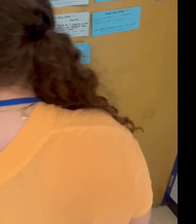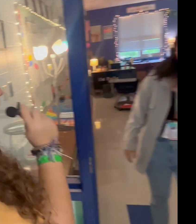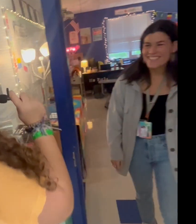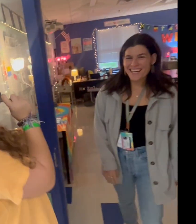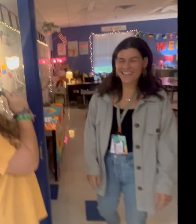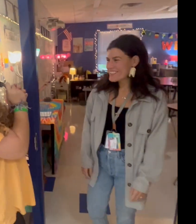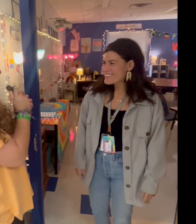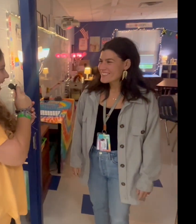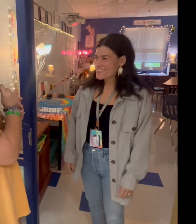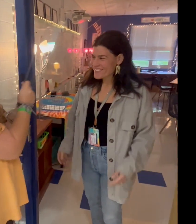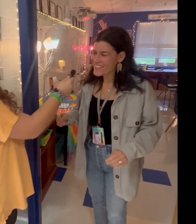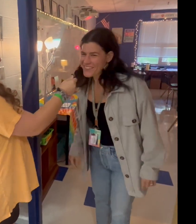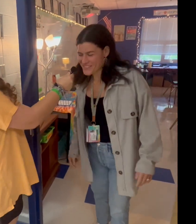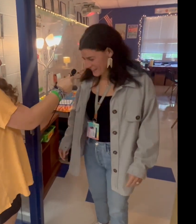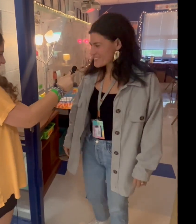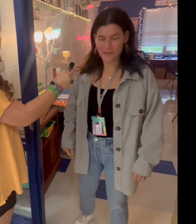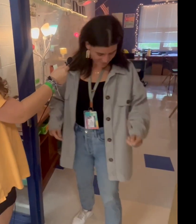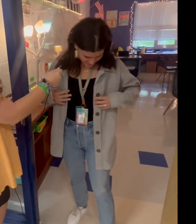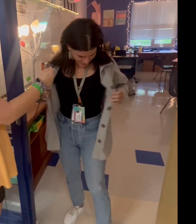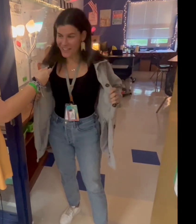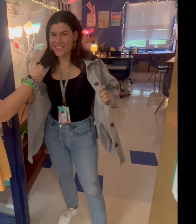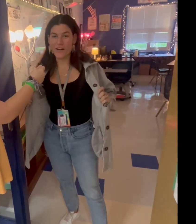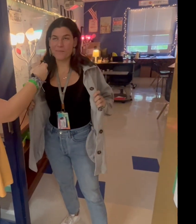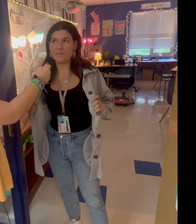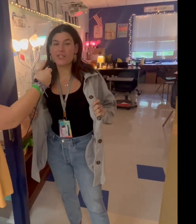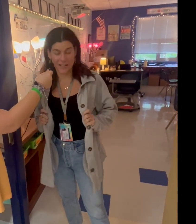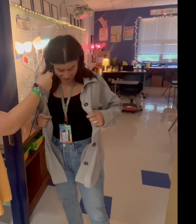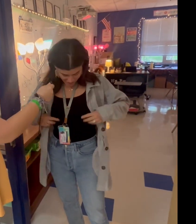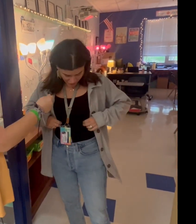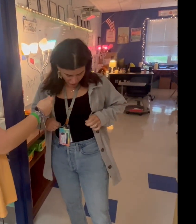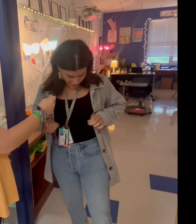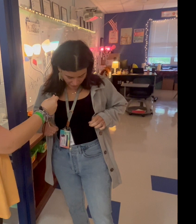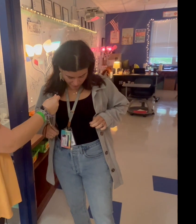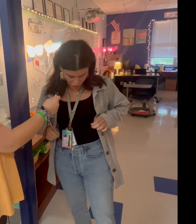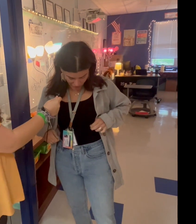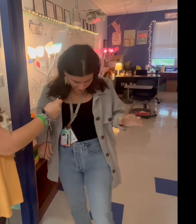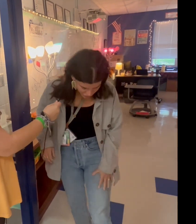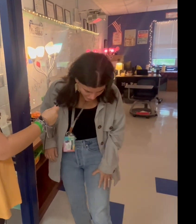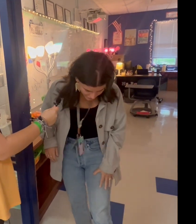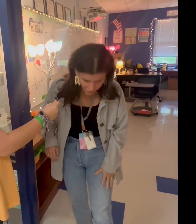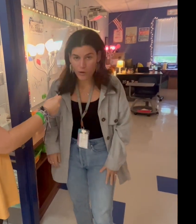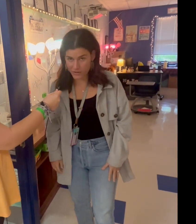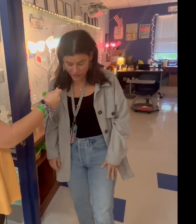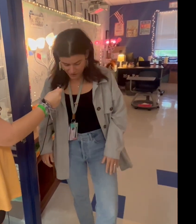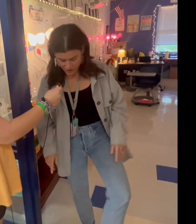Palace, can we get a fit check? Yeah, okay, sure. So, my jacket is from Target, shirt is from Zara, jeans are a Goldie,